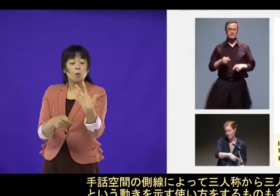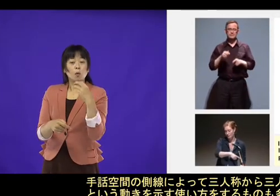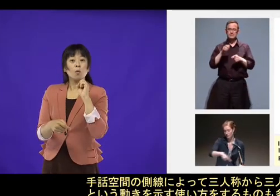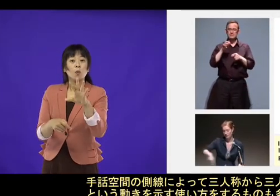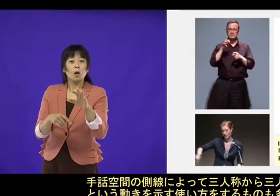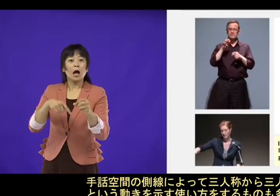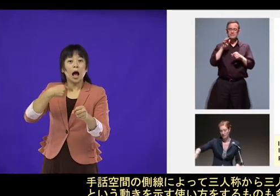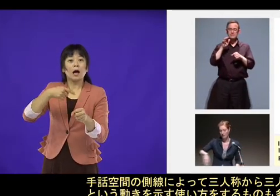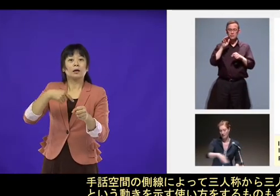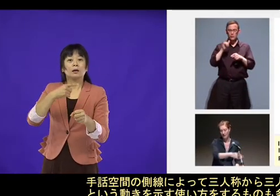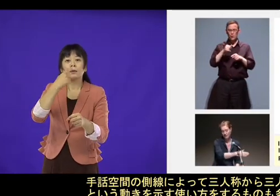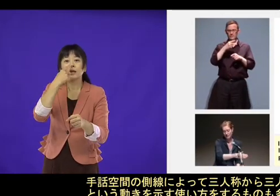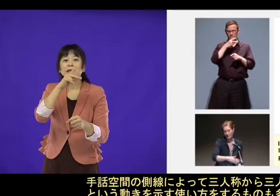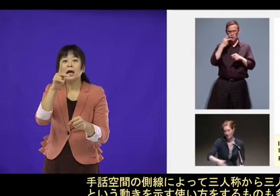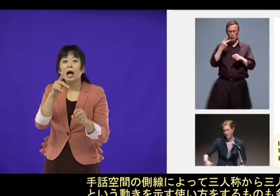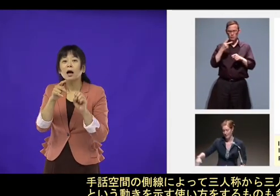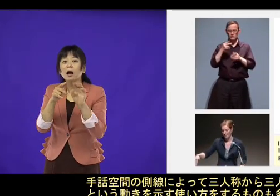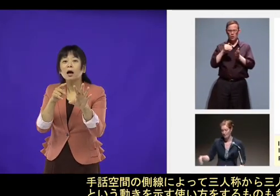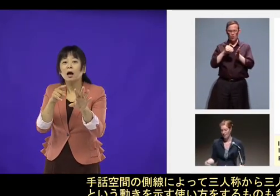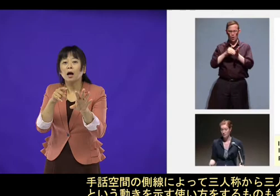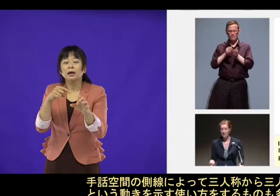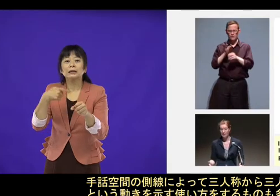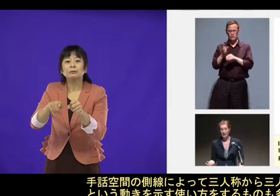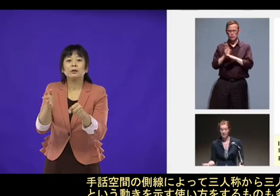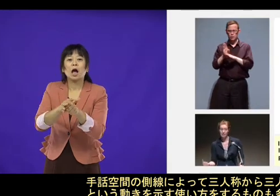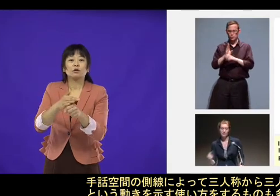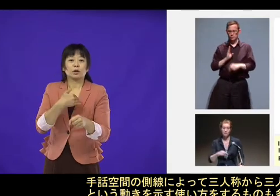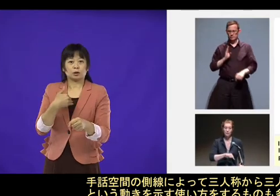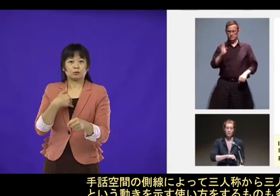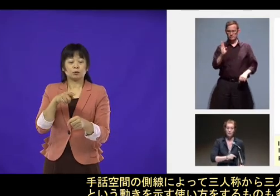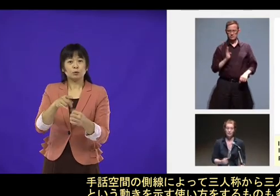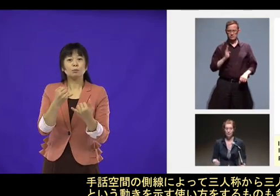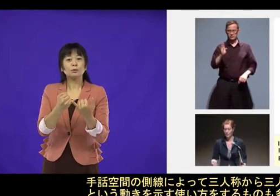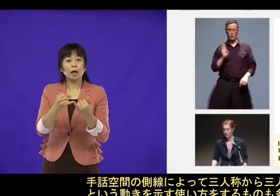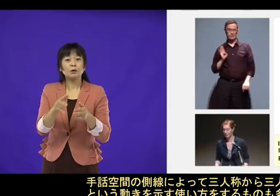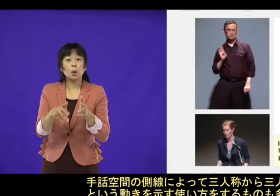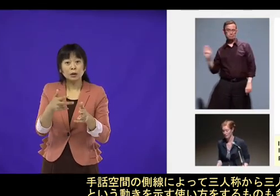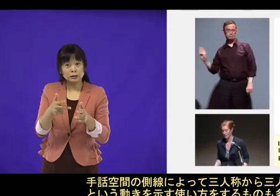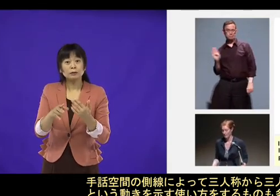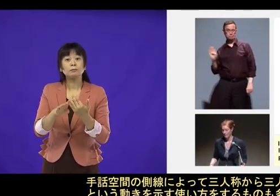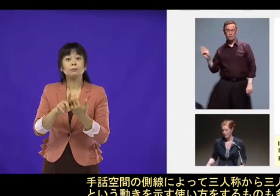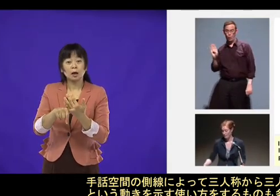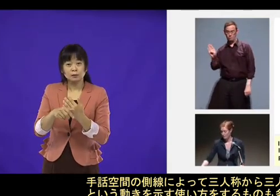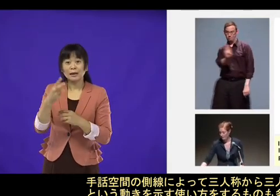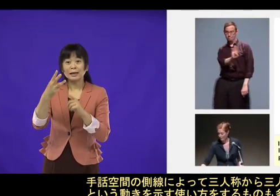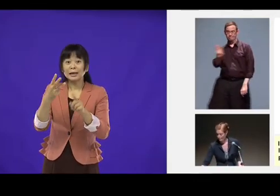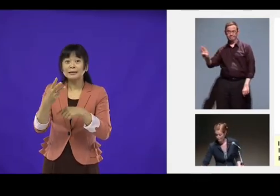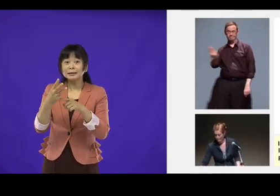in the lateral line of signing space to indicate third person to third person.